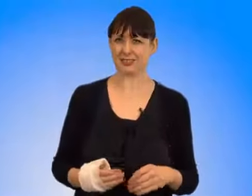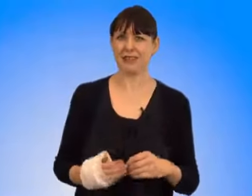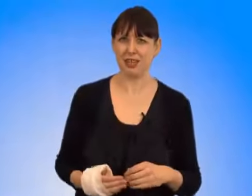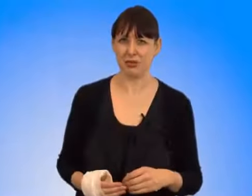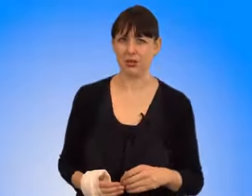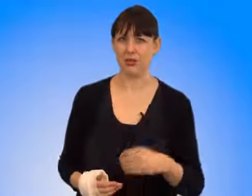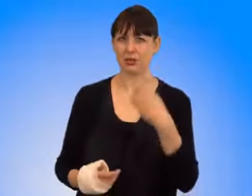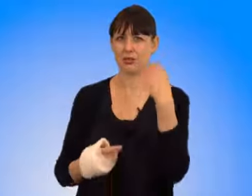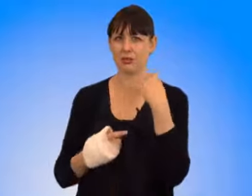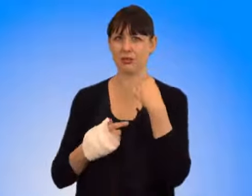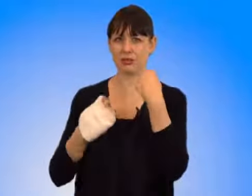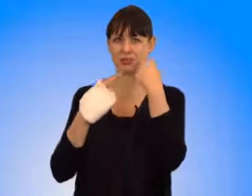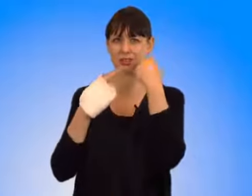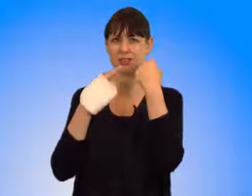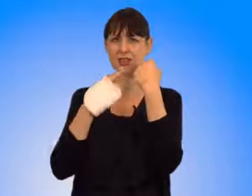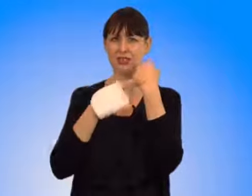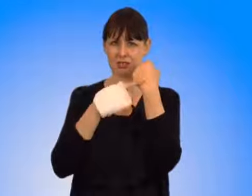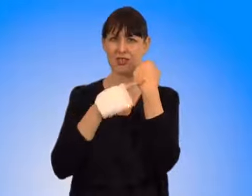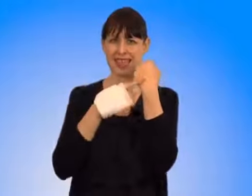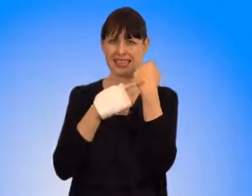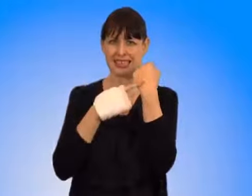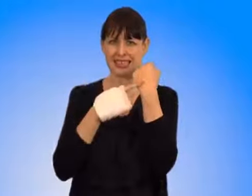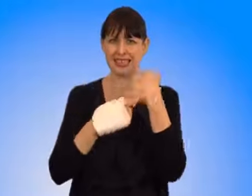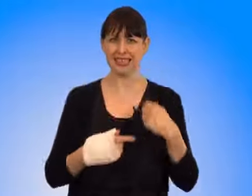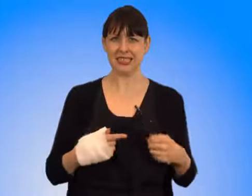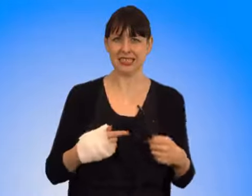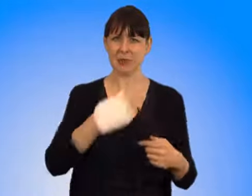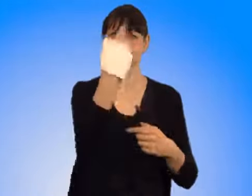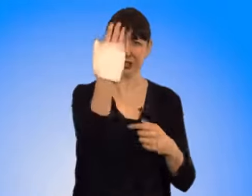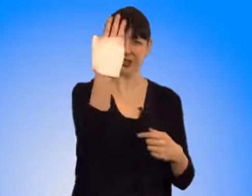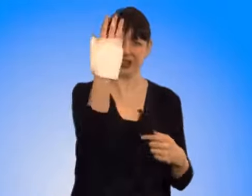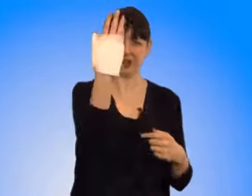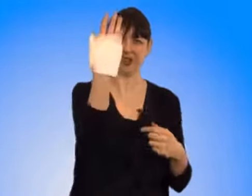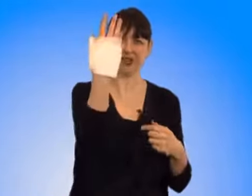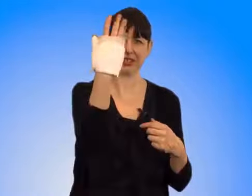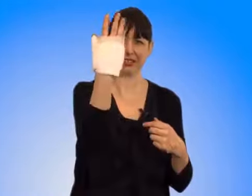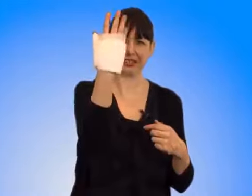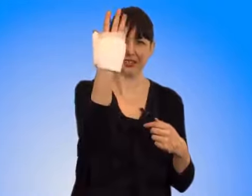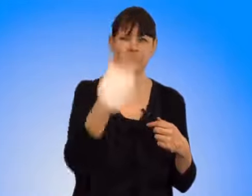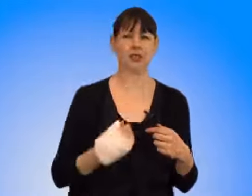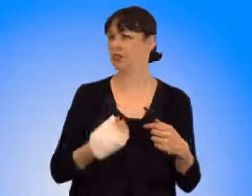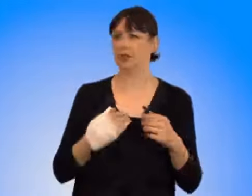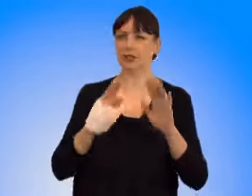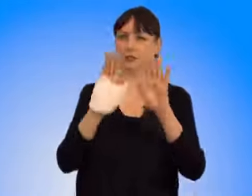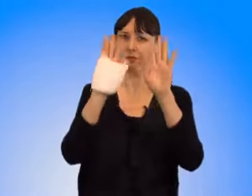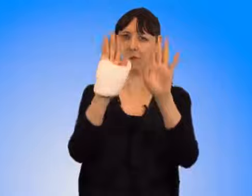So now you have cut your hand and burnt your other hand. Maybe